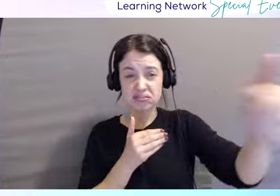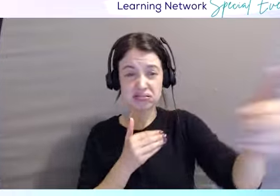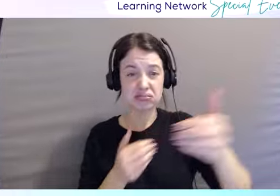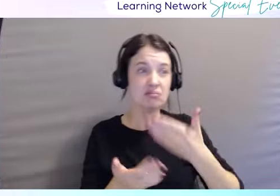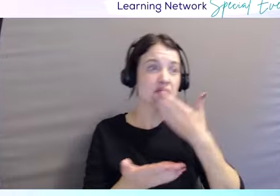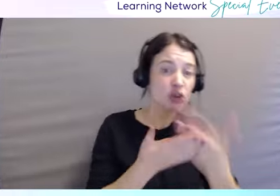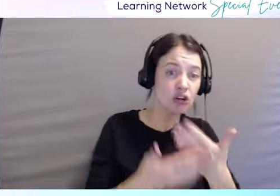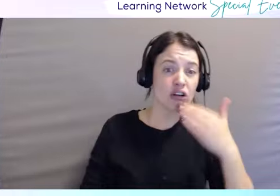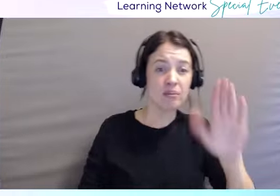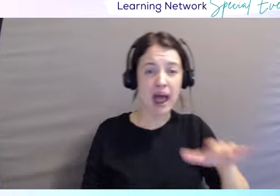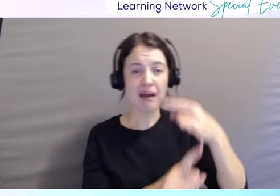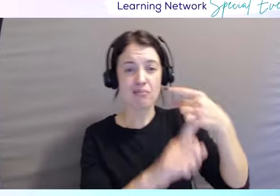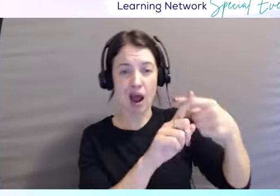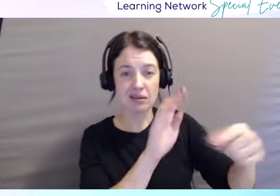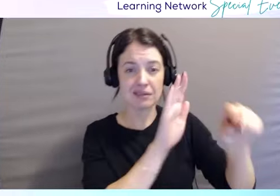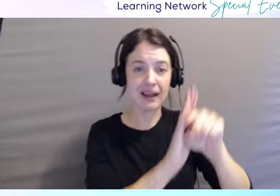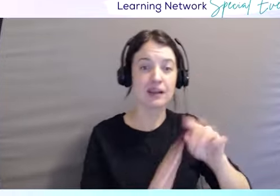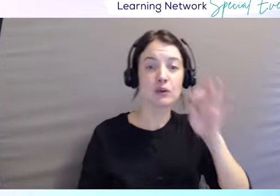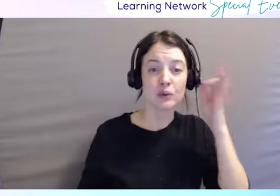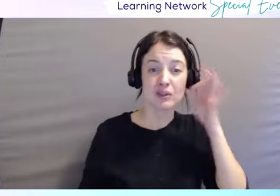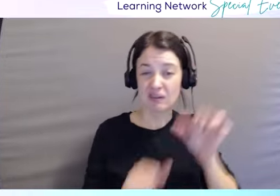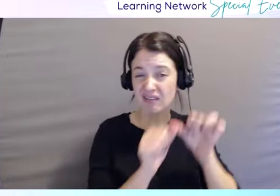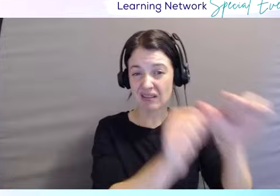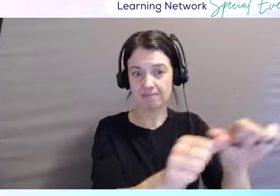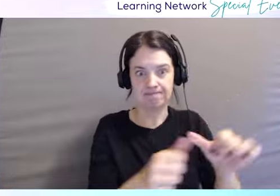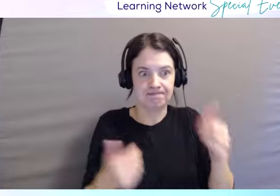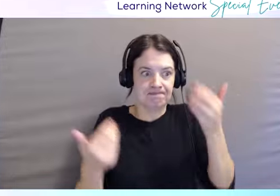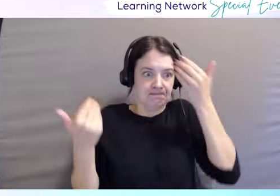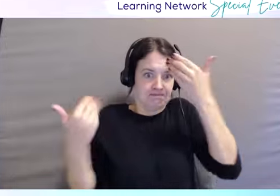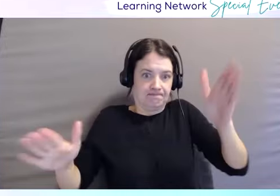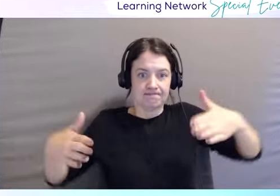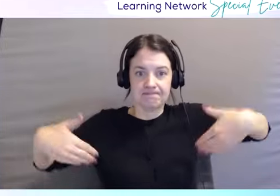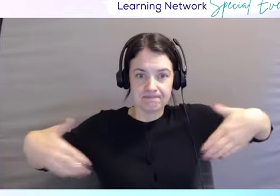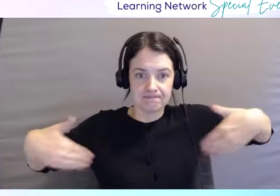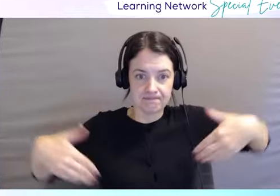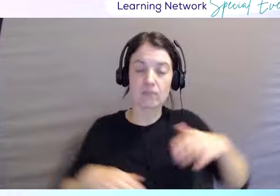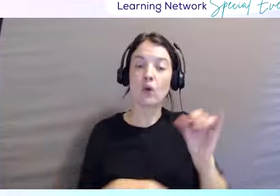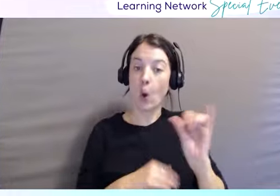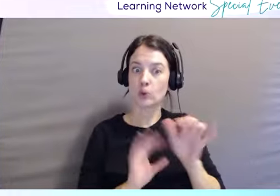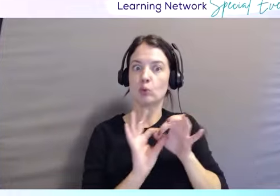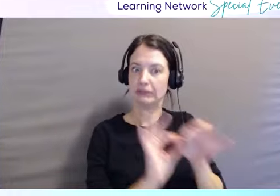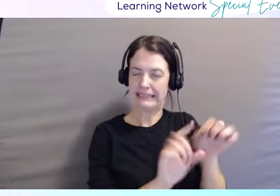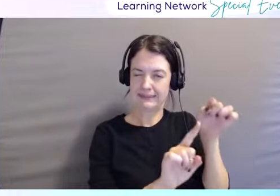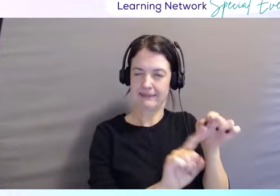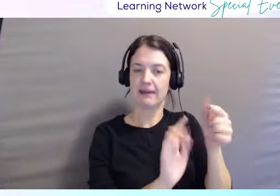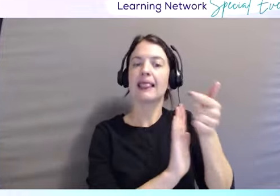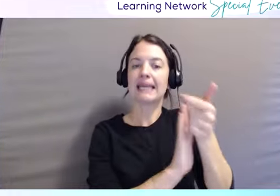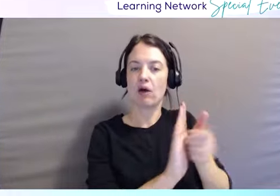of use of cannabis and legal use in a variety of areas. But I just want to